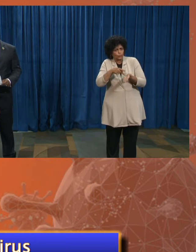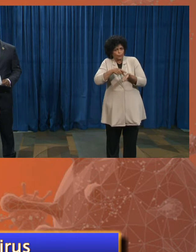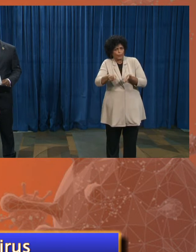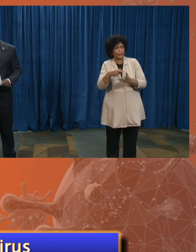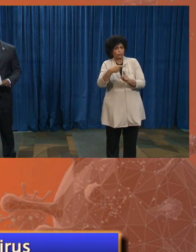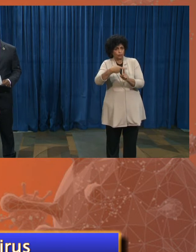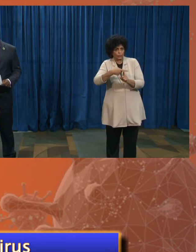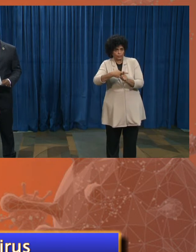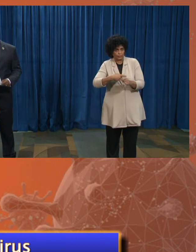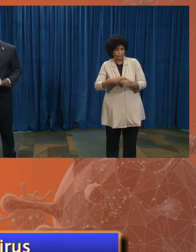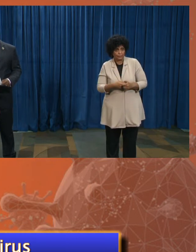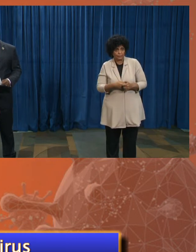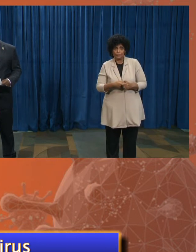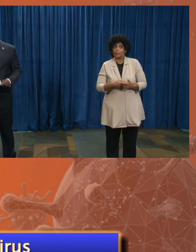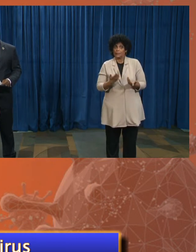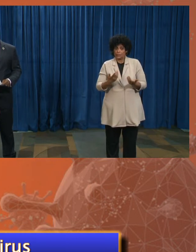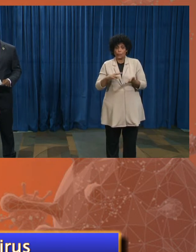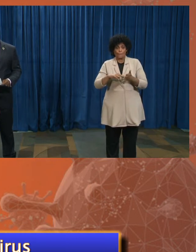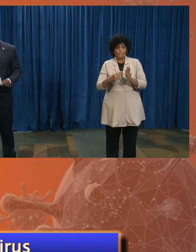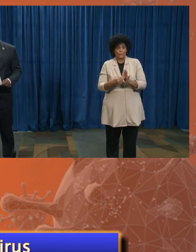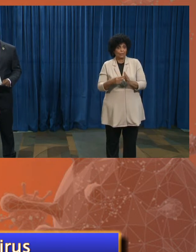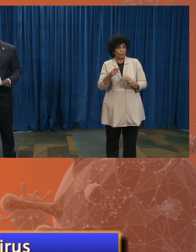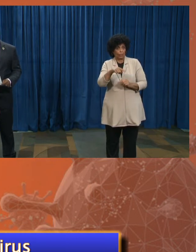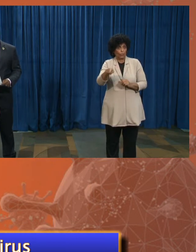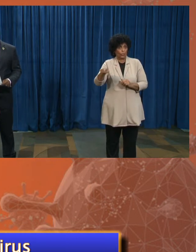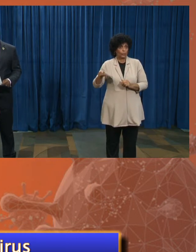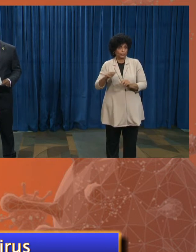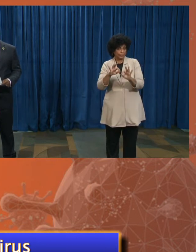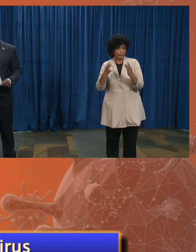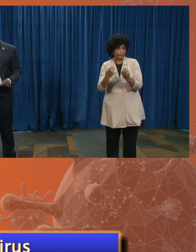They have therefore avoided eviction.